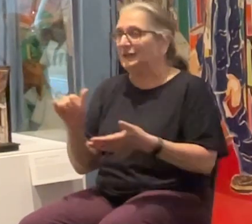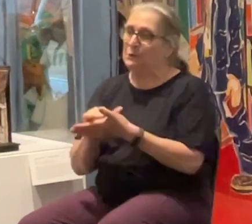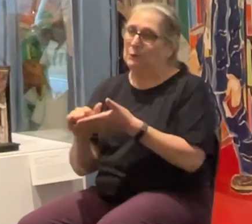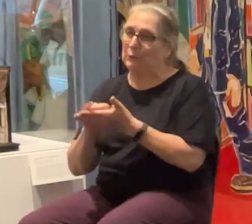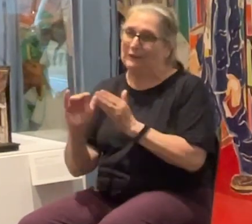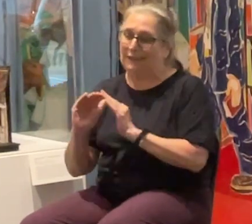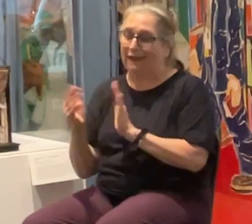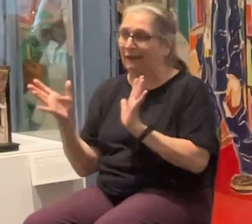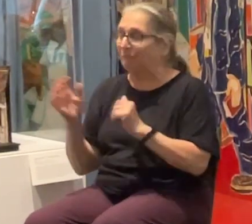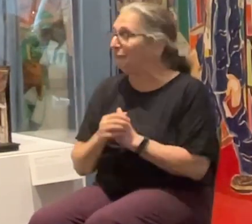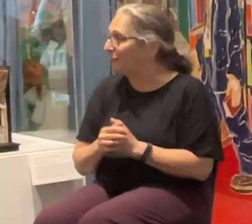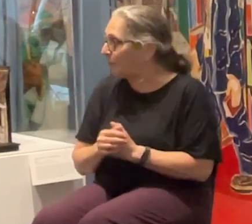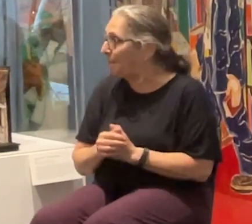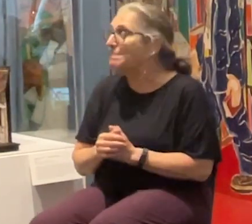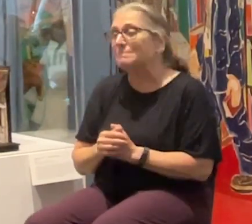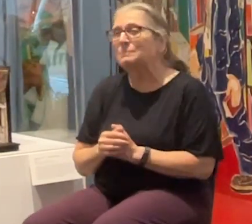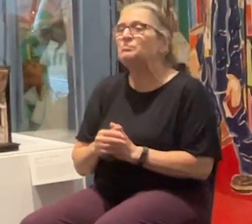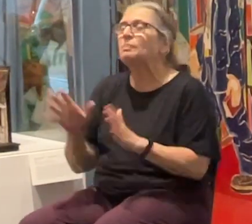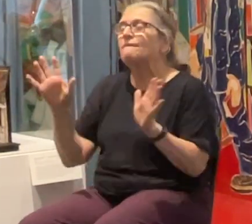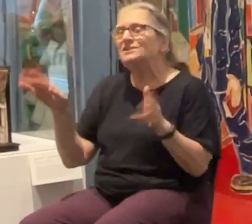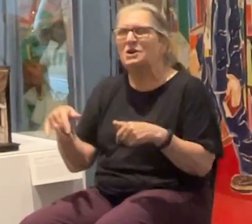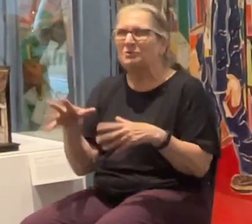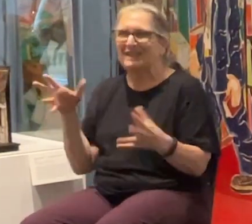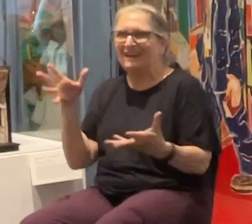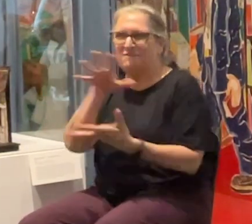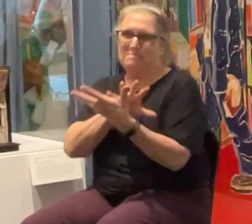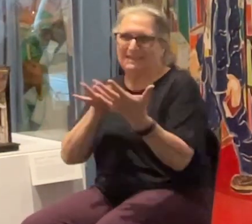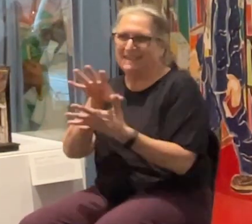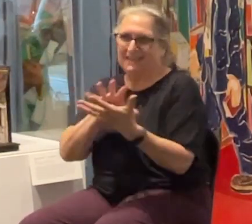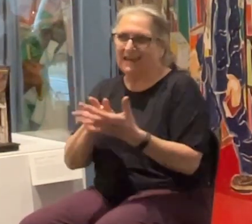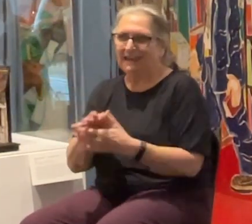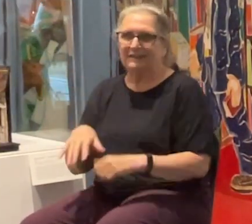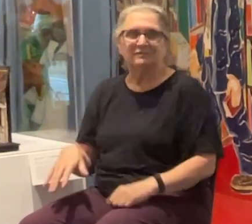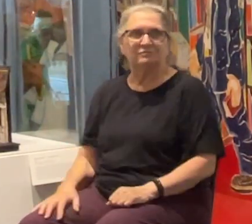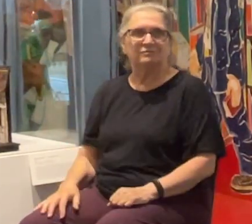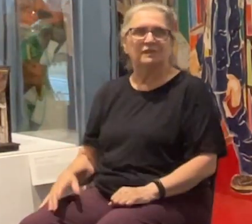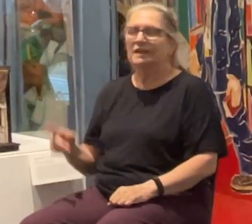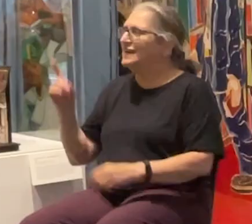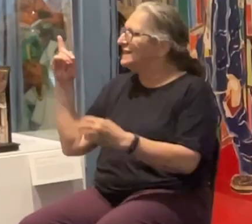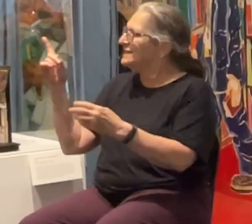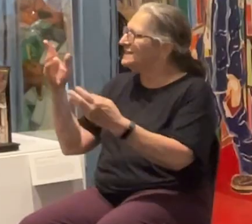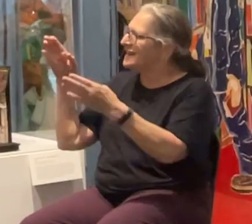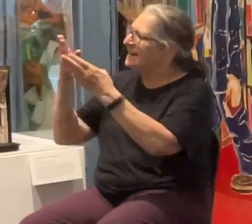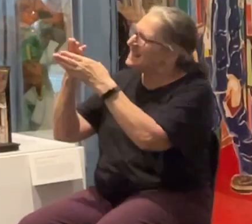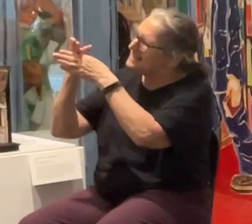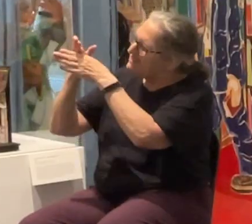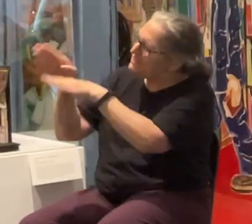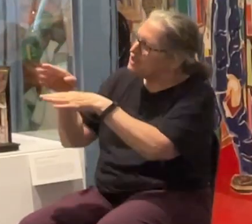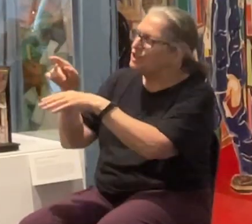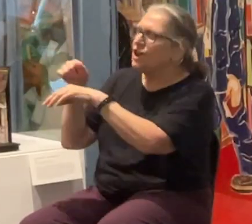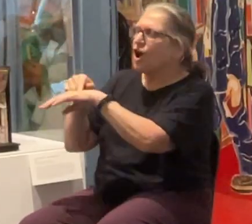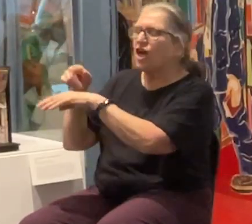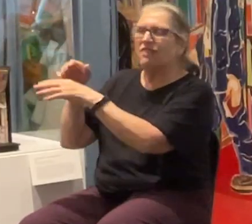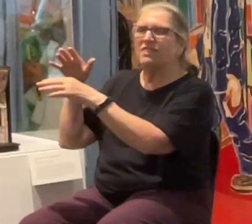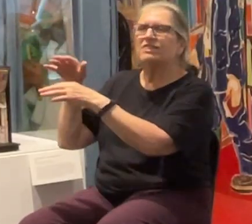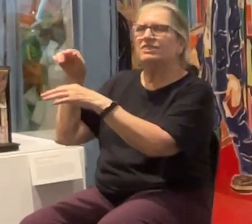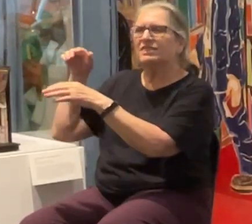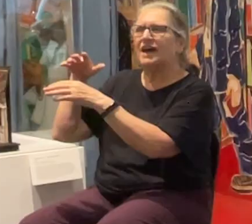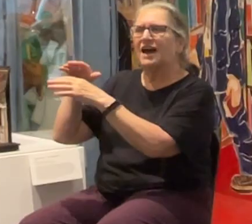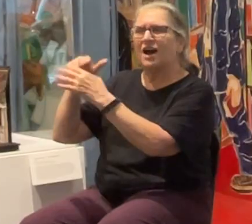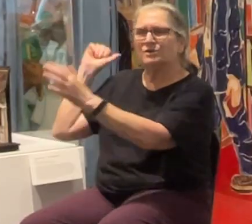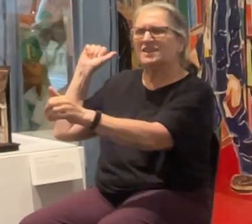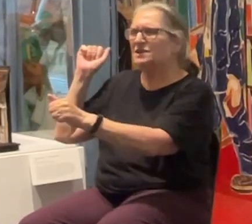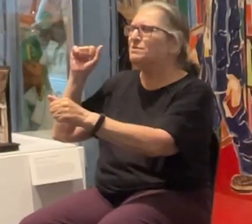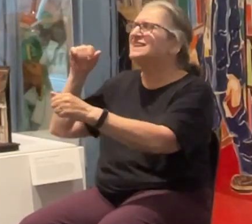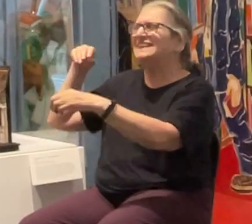So that kind of mixing of the two, there's kind of, in a sense, a dividing of the thing on the outside, but in this inside, it kind of